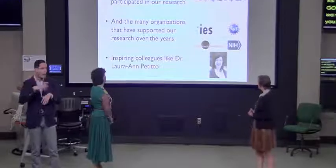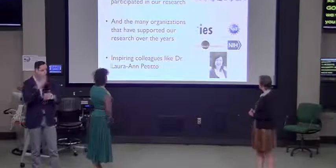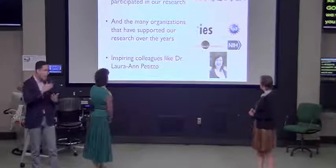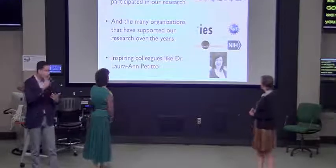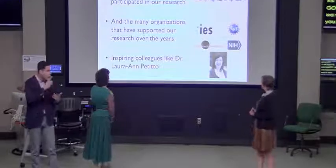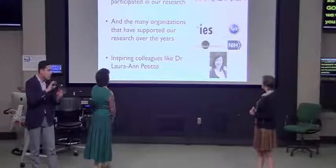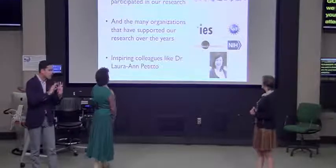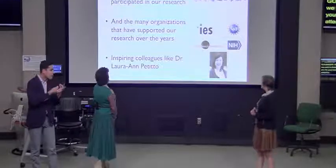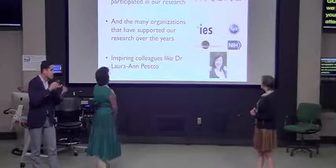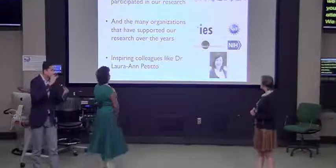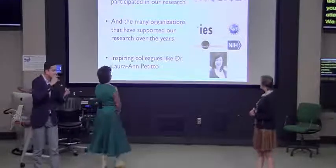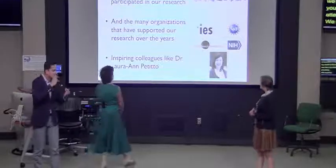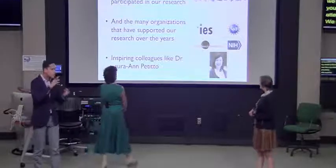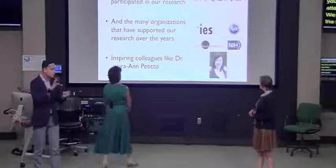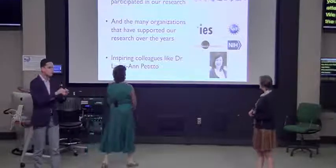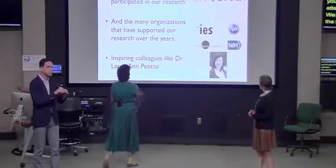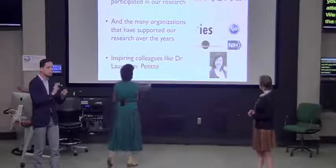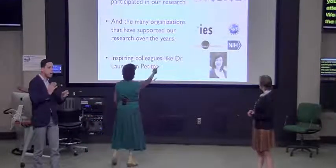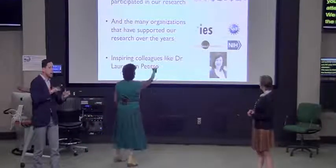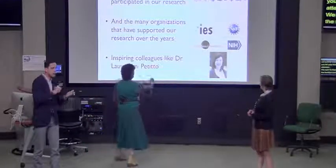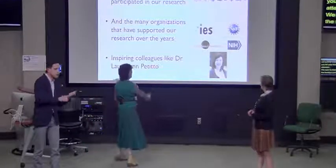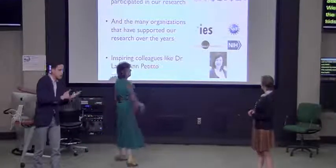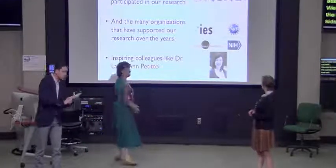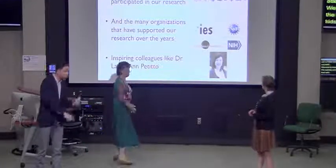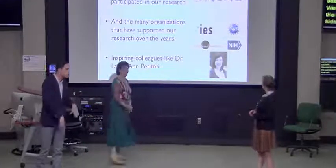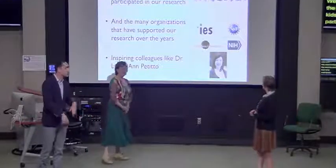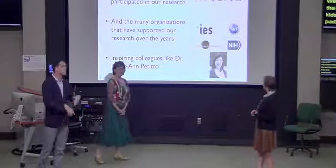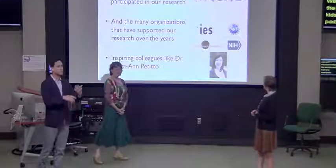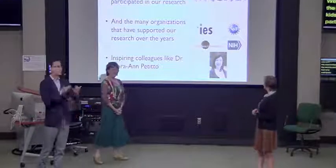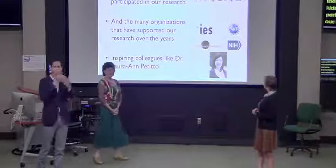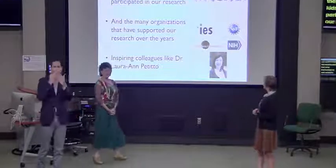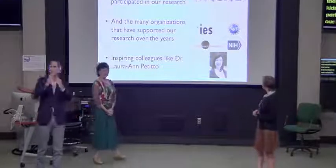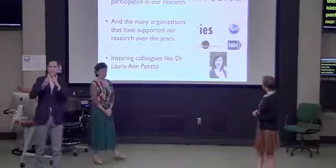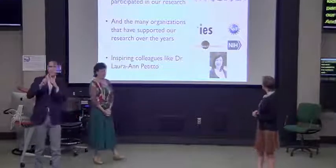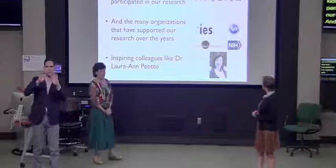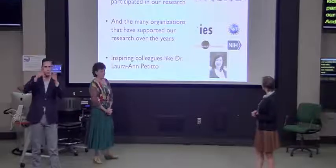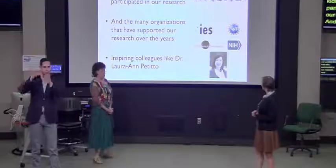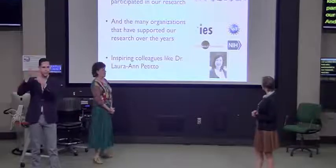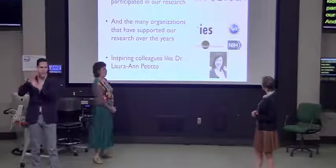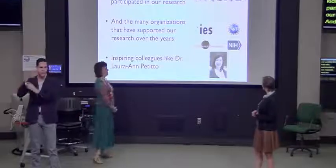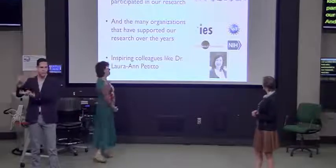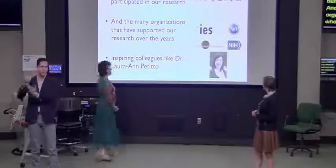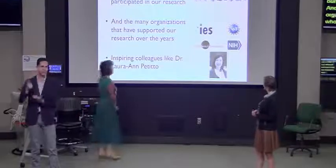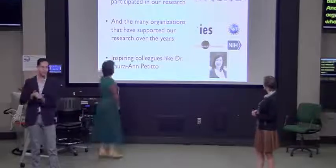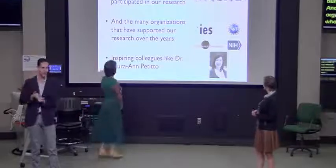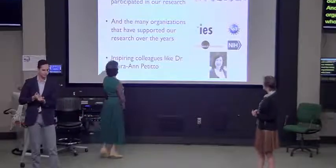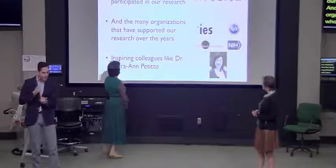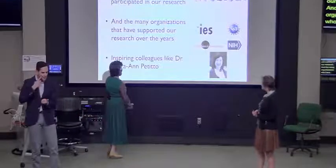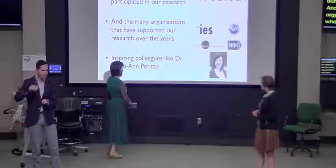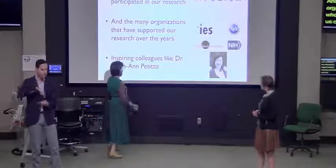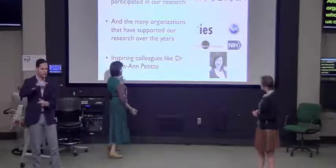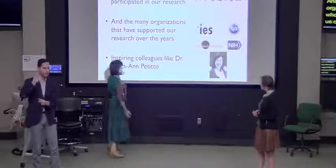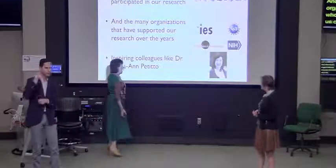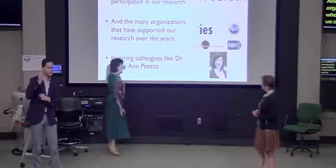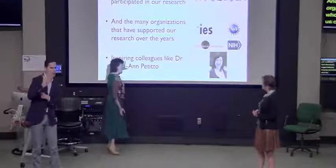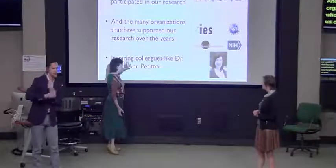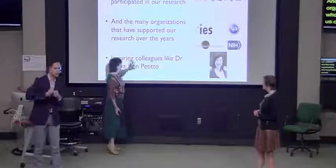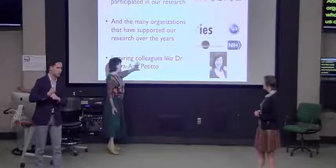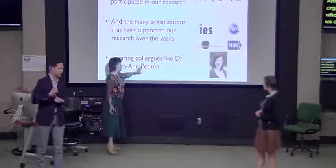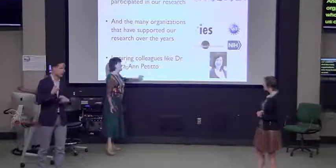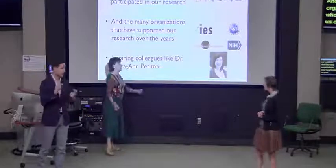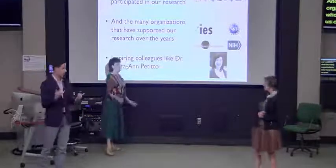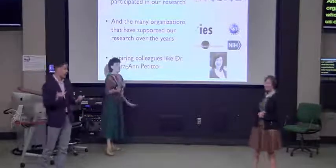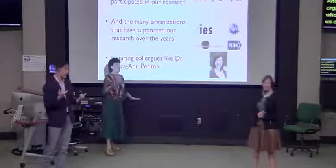who participated in our research and the many organizations who have funded us over the years and even now.